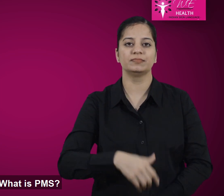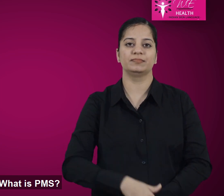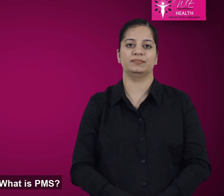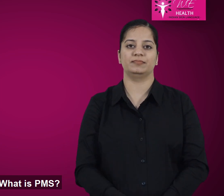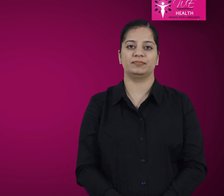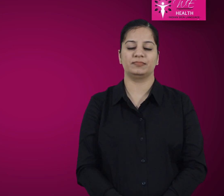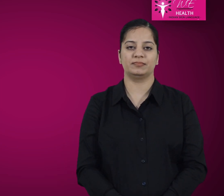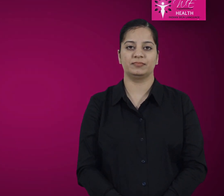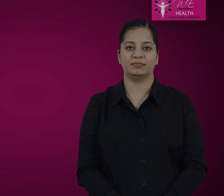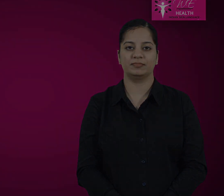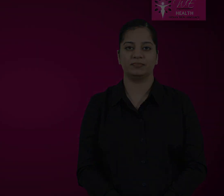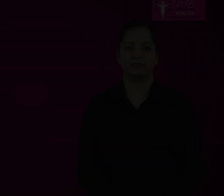What is PMS?